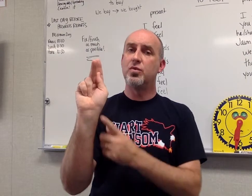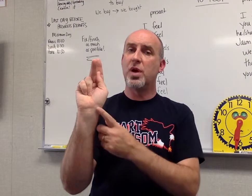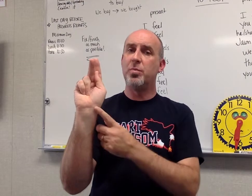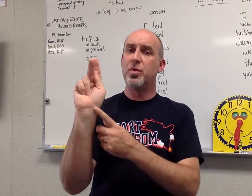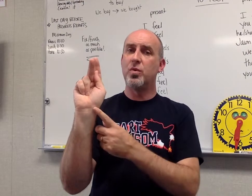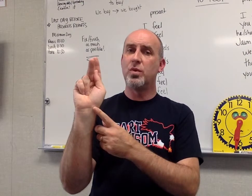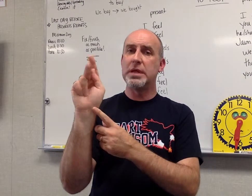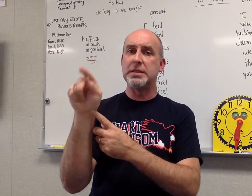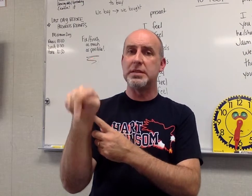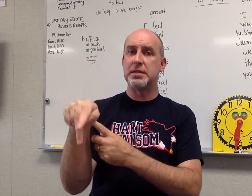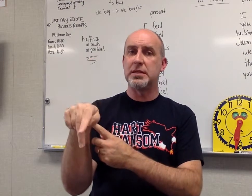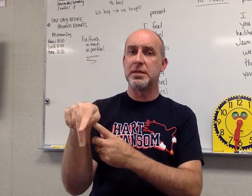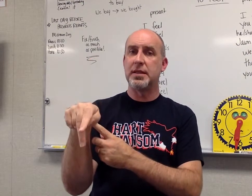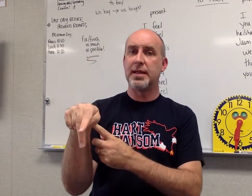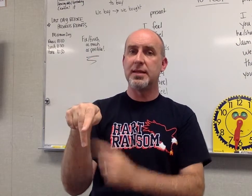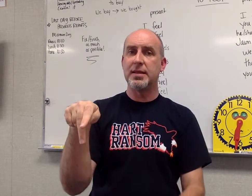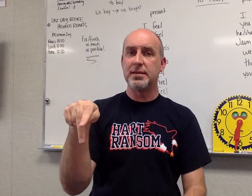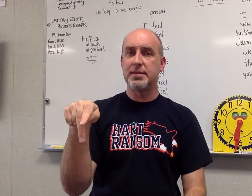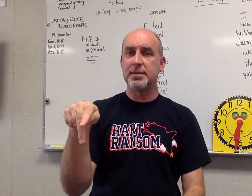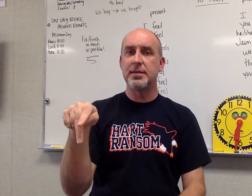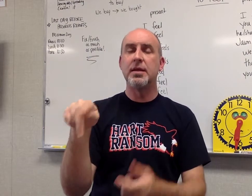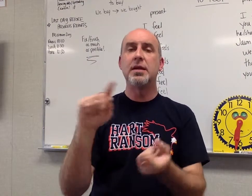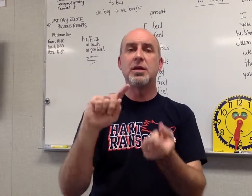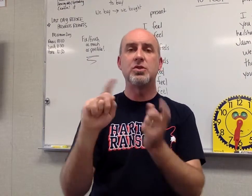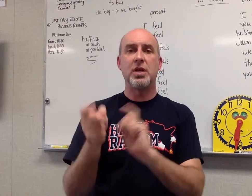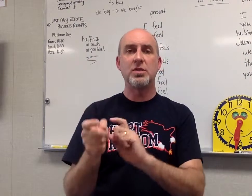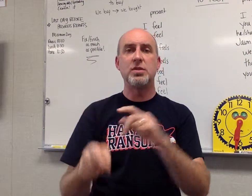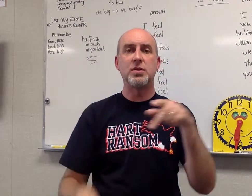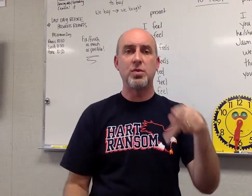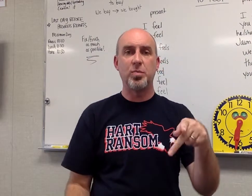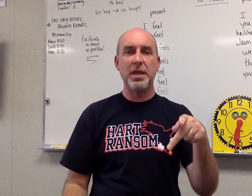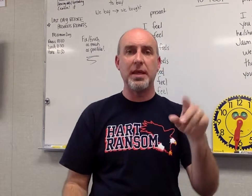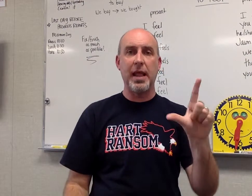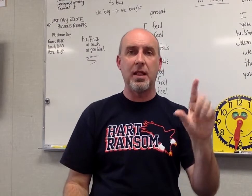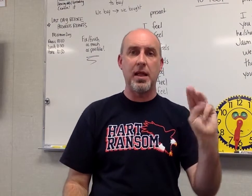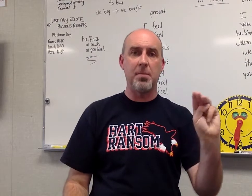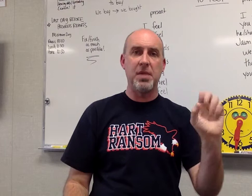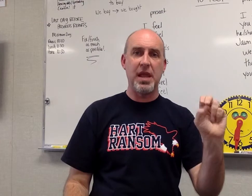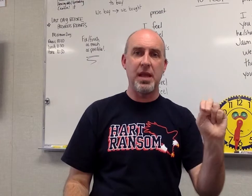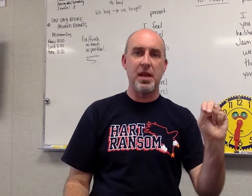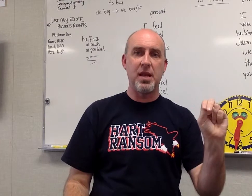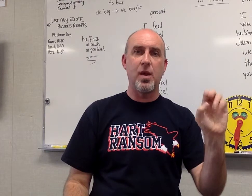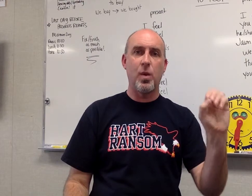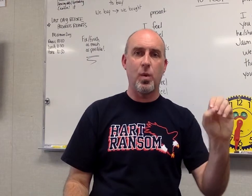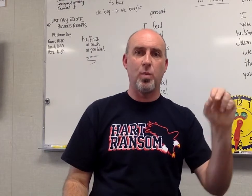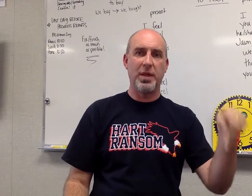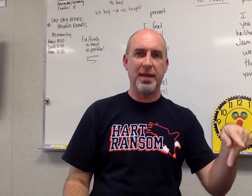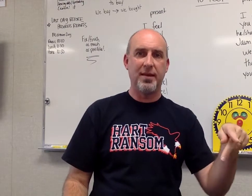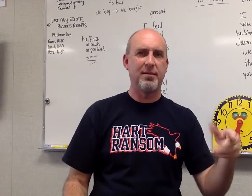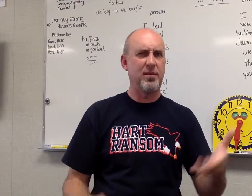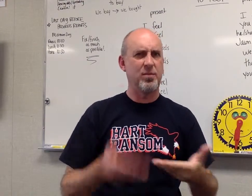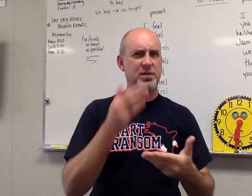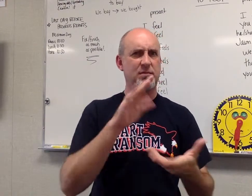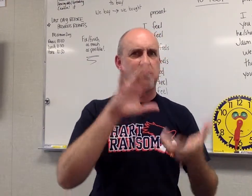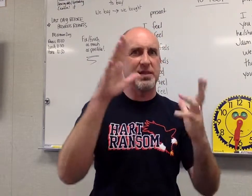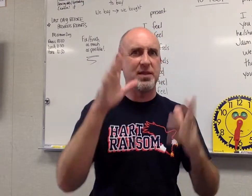drop your wrist like this, it changes into a P, L, M, N, O, P. I almost messed up